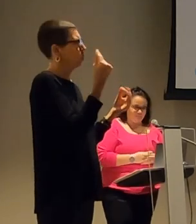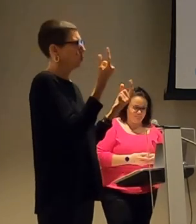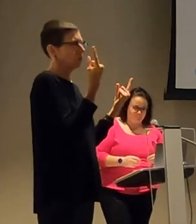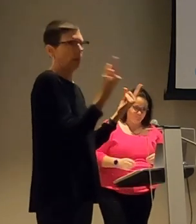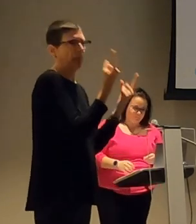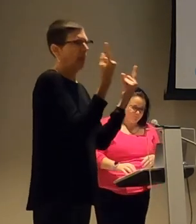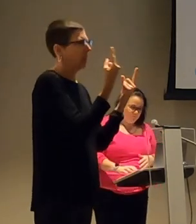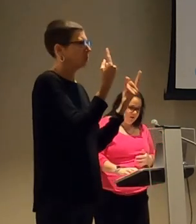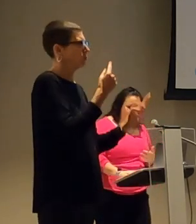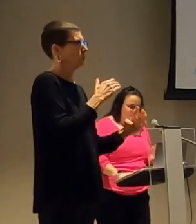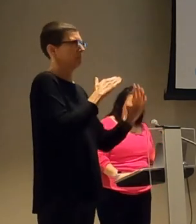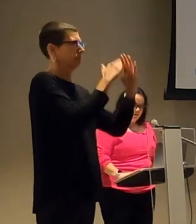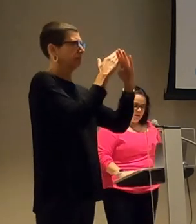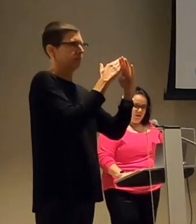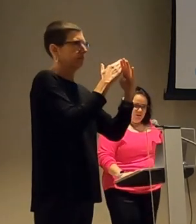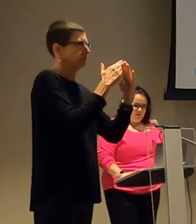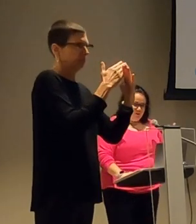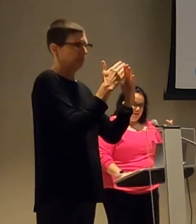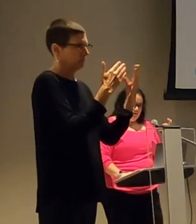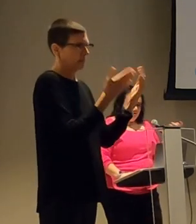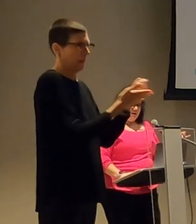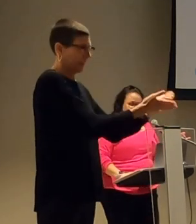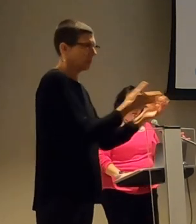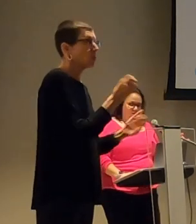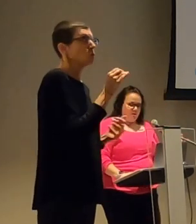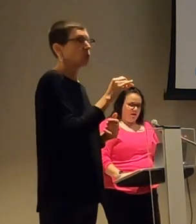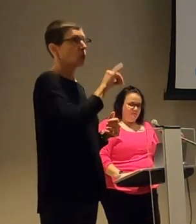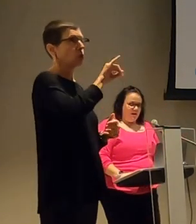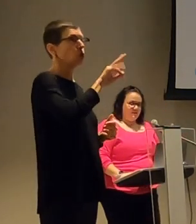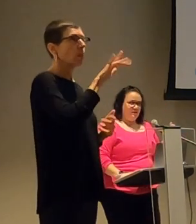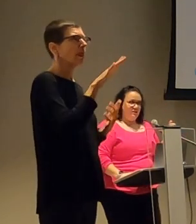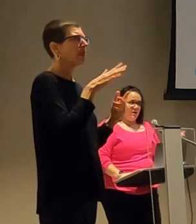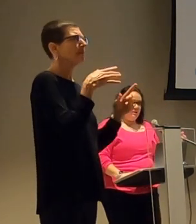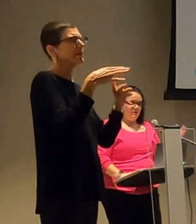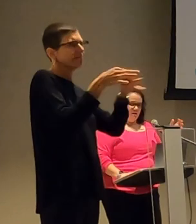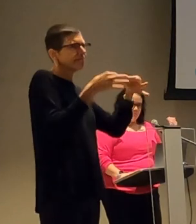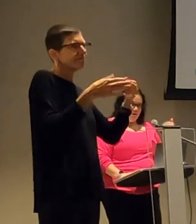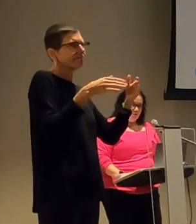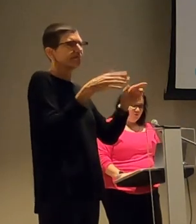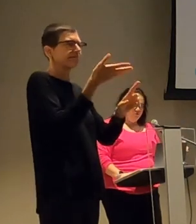it. So Judith is described as